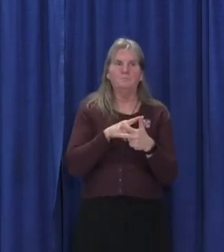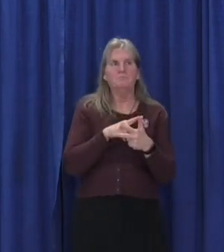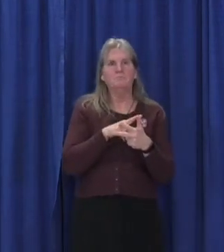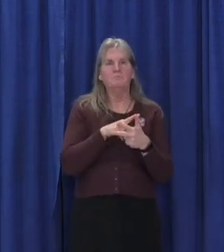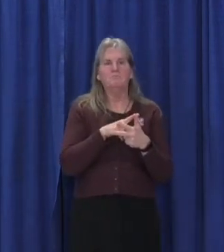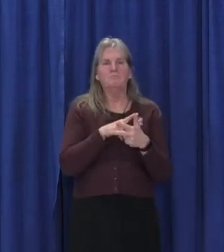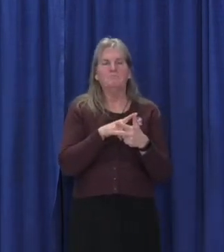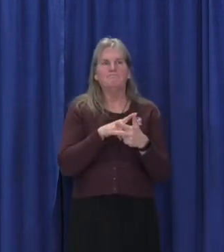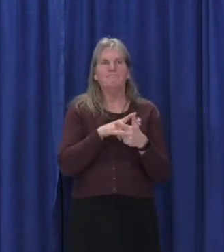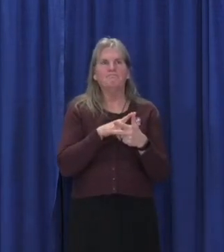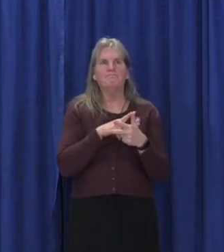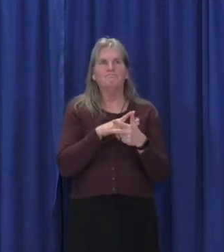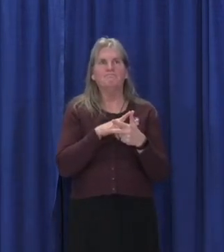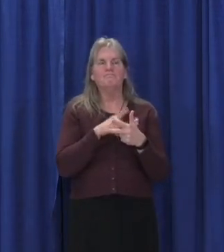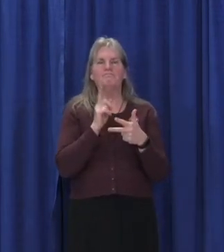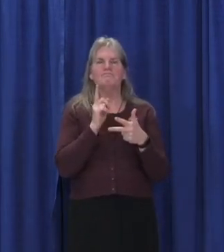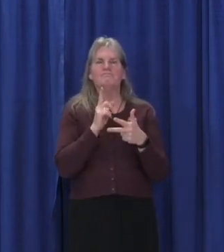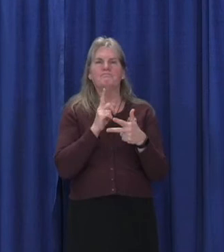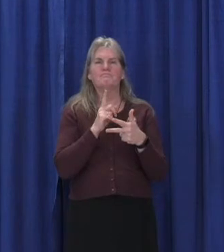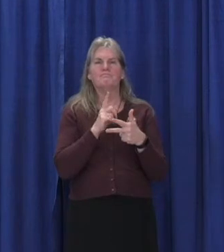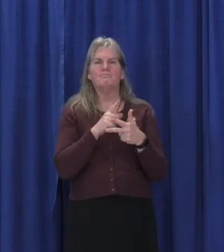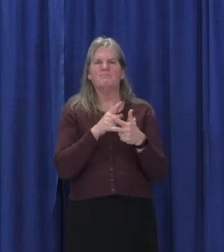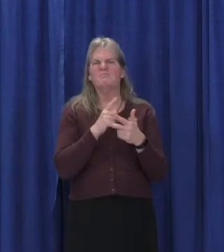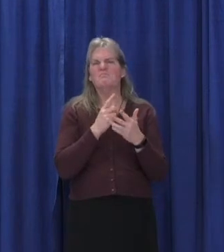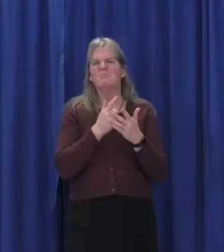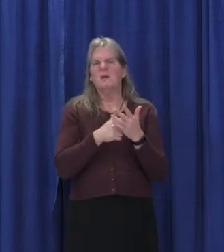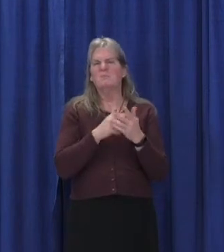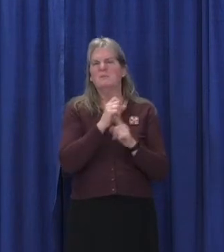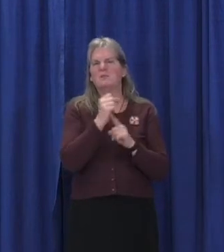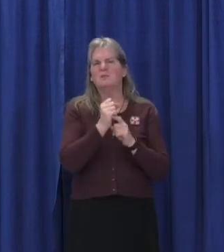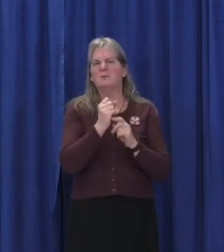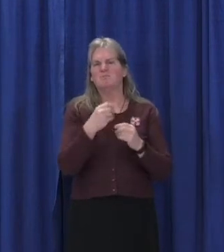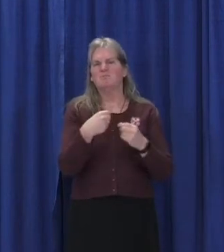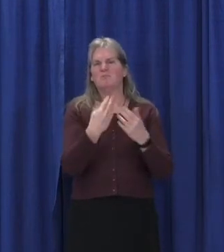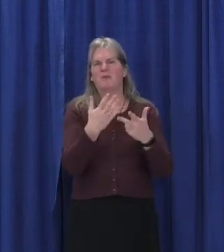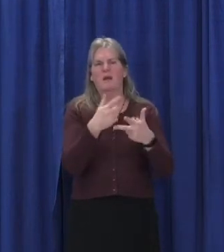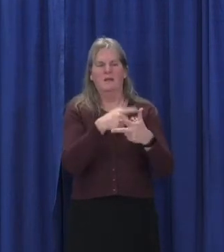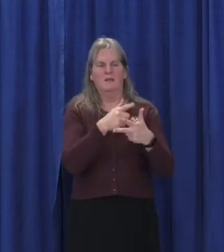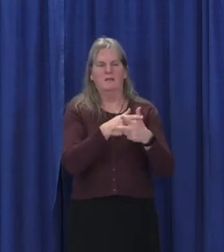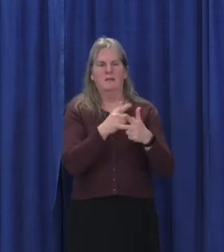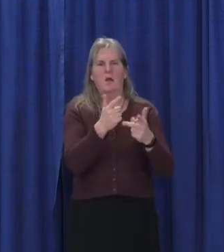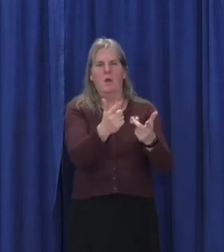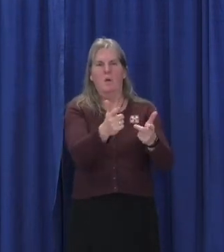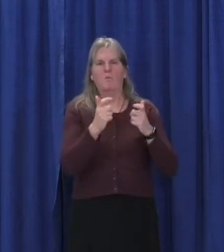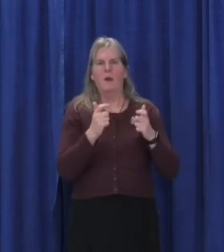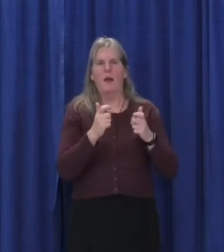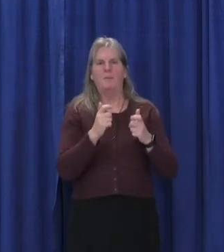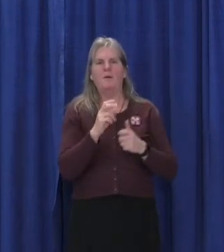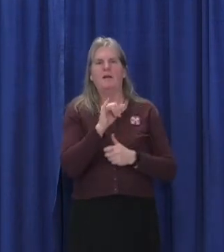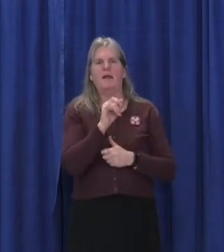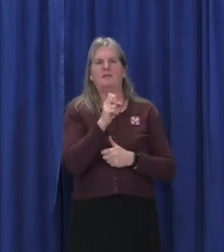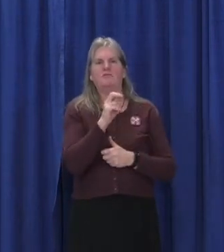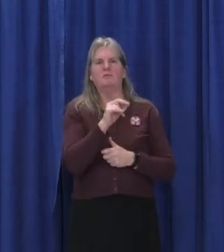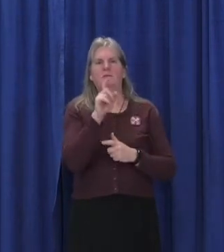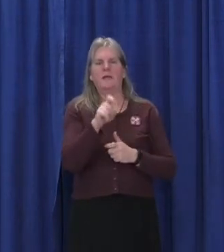With some in certain circumstances. Rapid antigen tests give a quick result. They're fairly easy